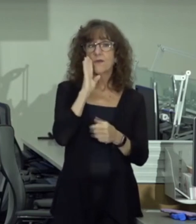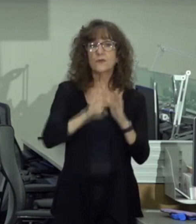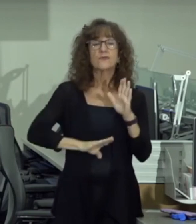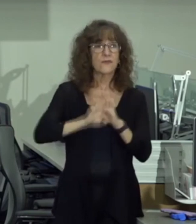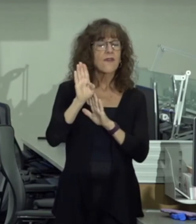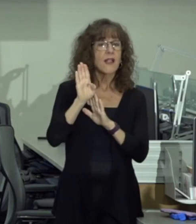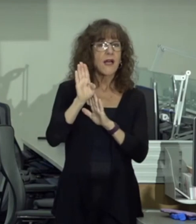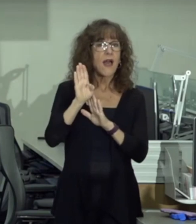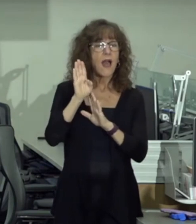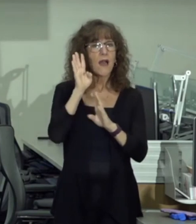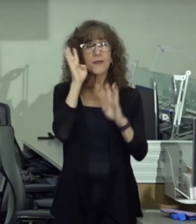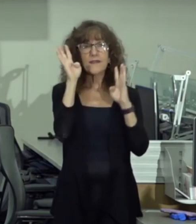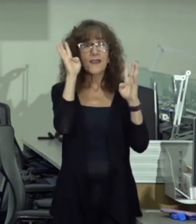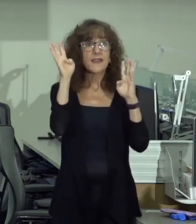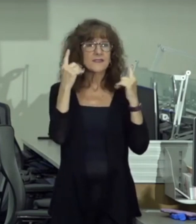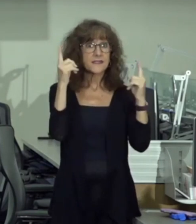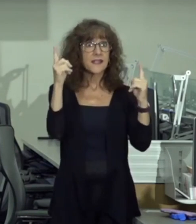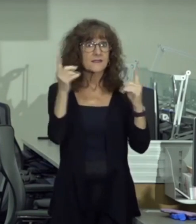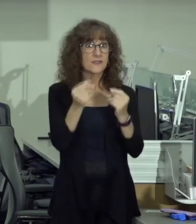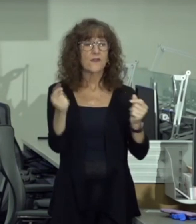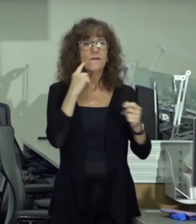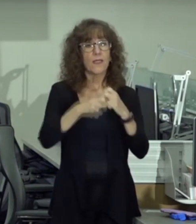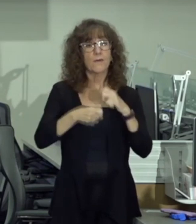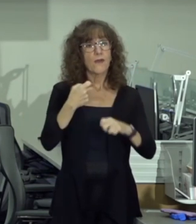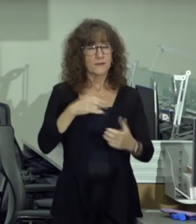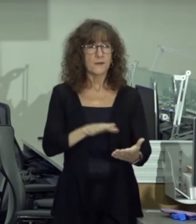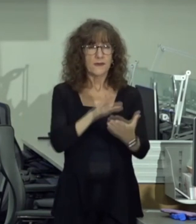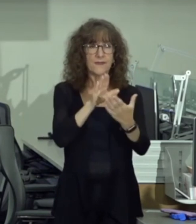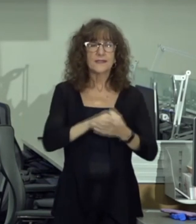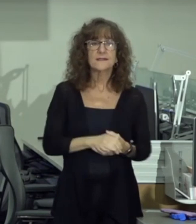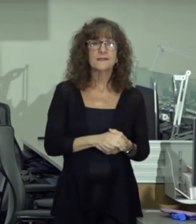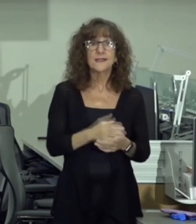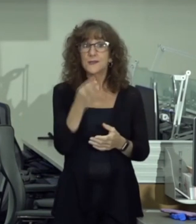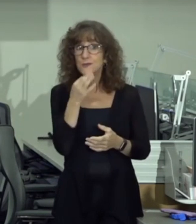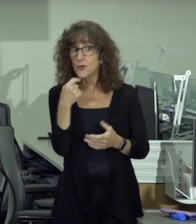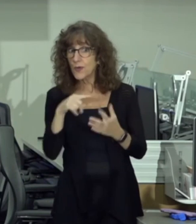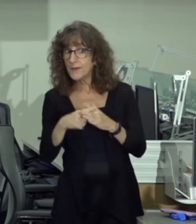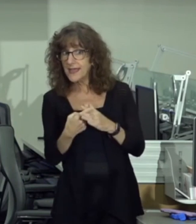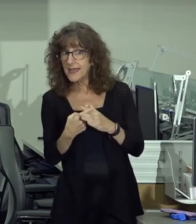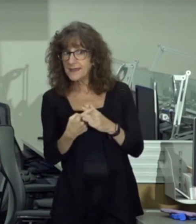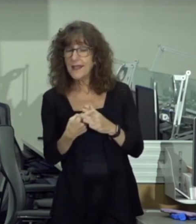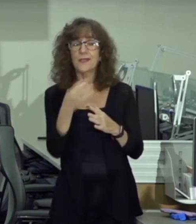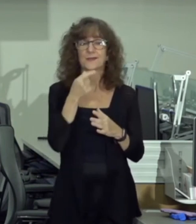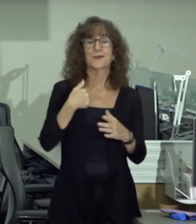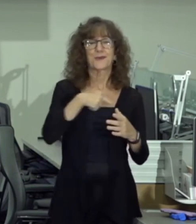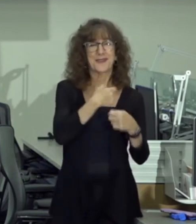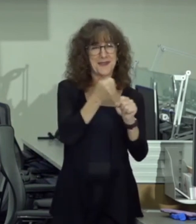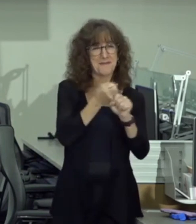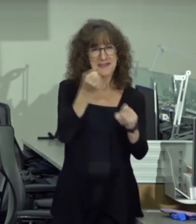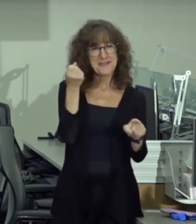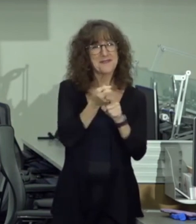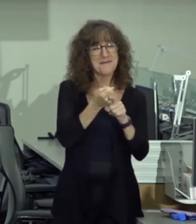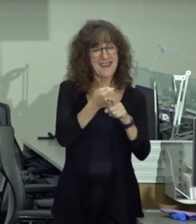develop innovative, successful solutions for the problems that we face. The sooner we begin, the sooner we can make an